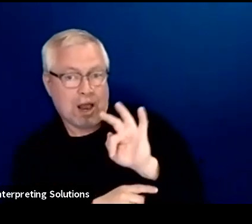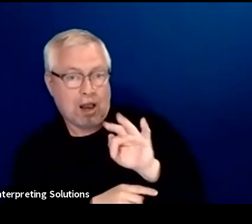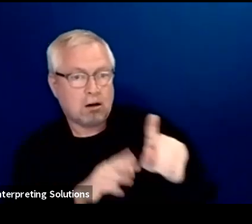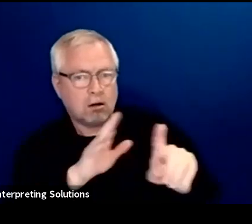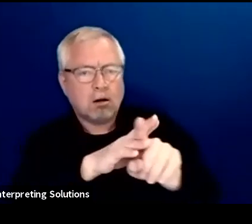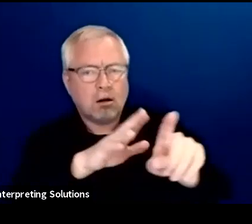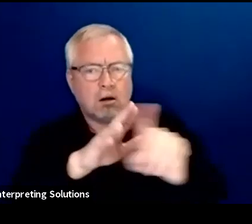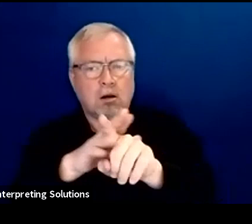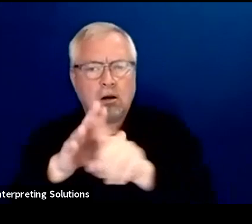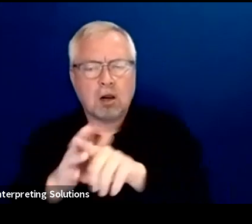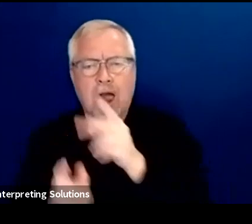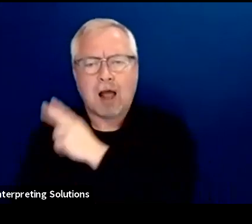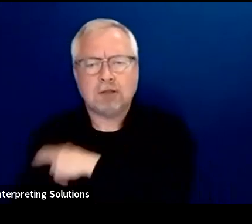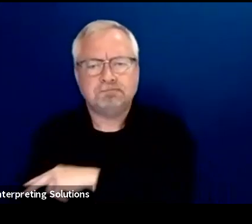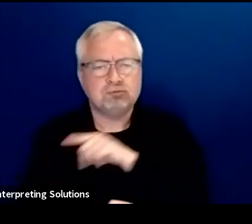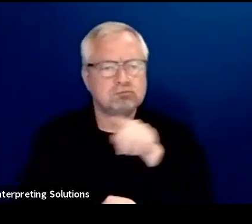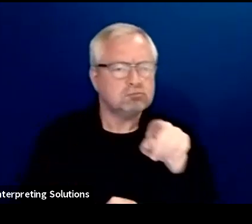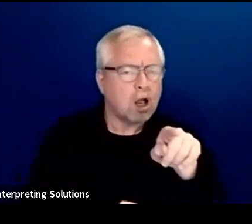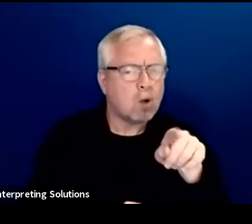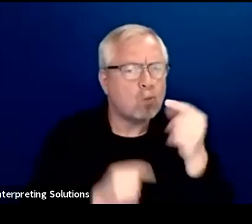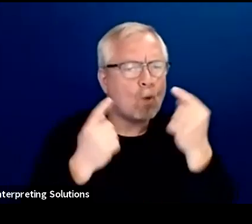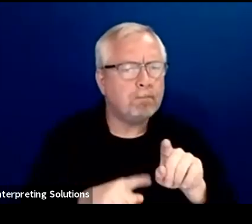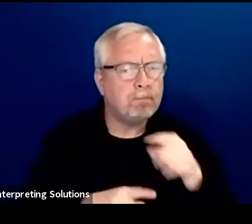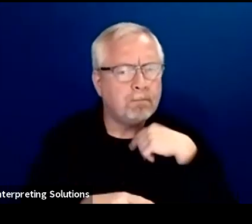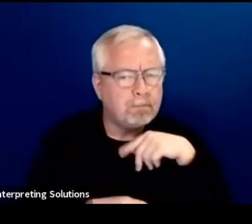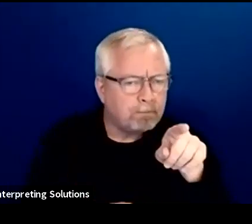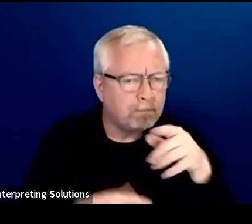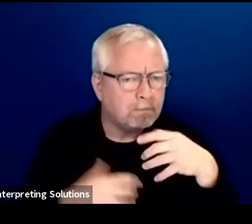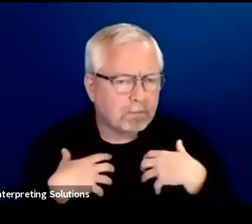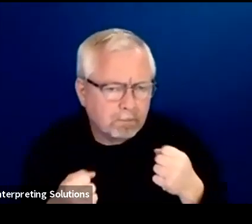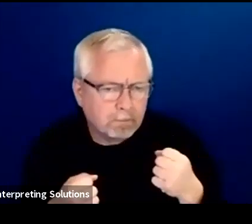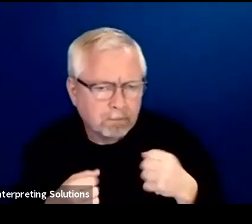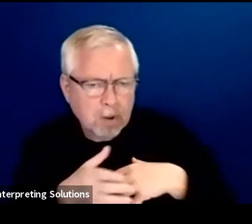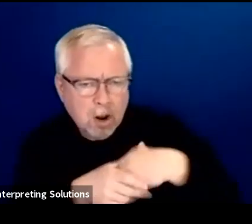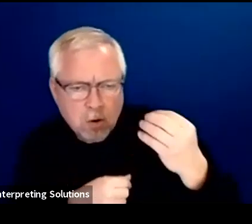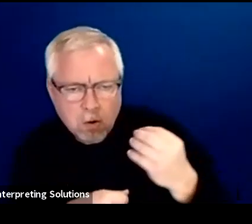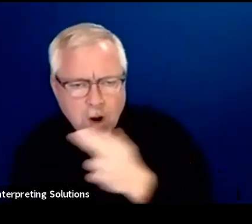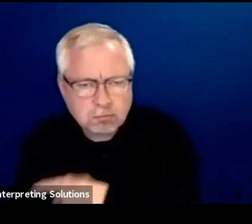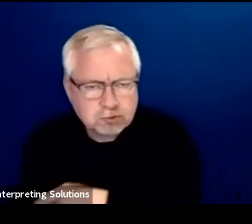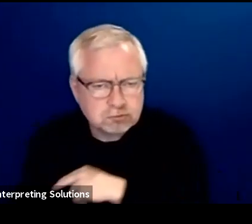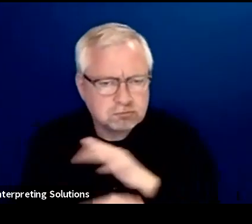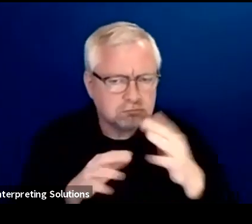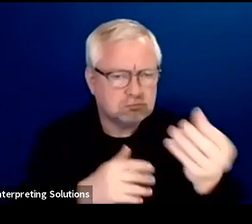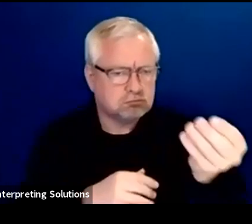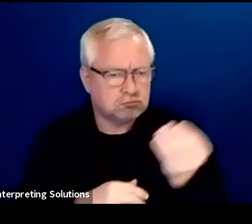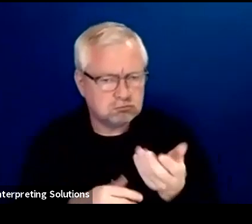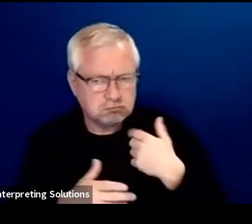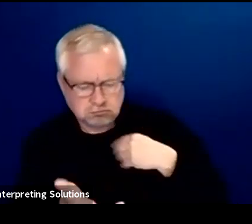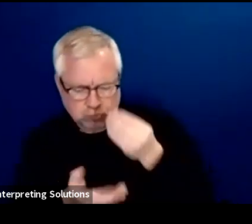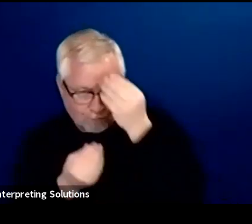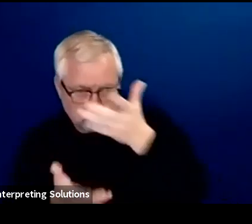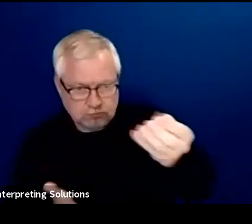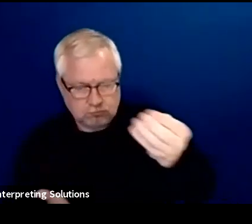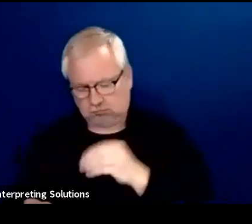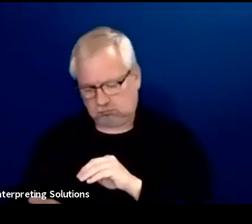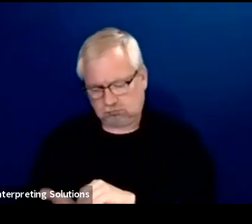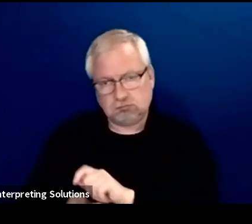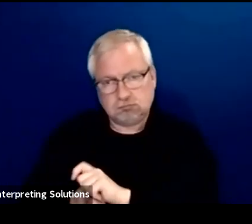we're seeing where they go. I'm asking them to get back to me in I'm thinking today or so I'm going to get an update